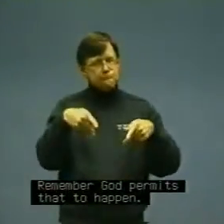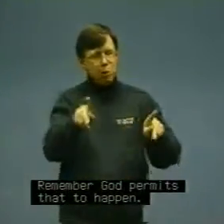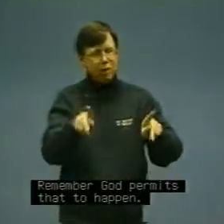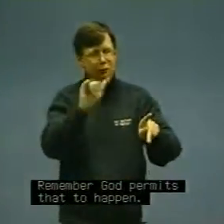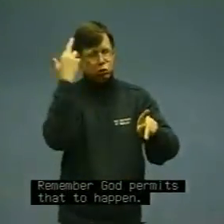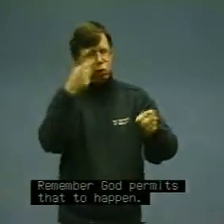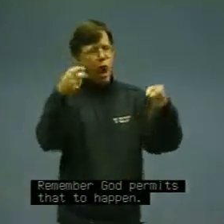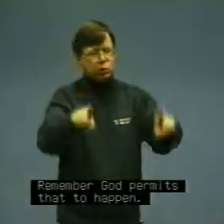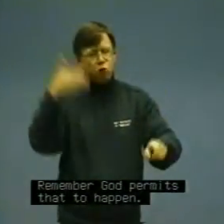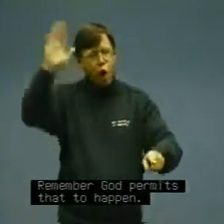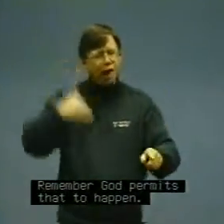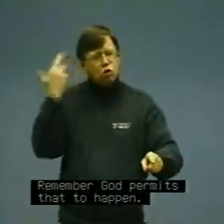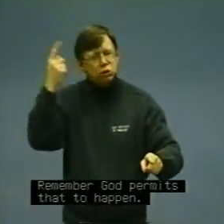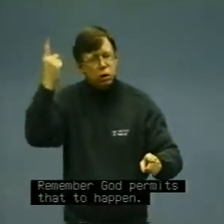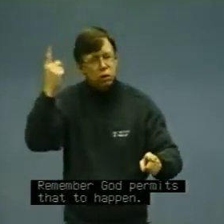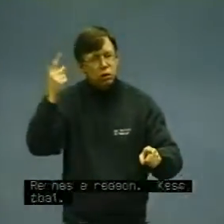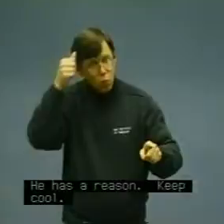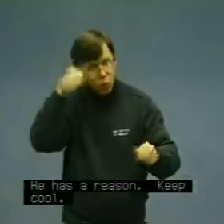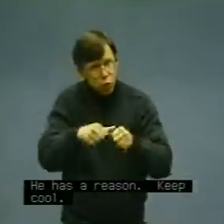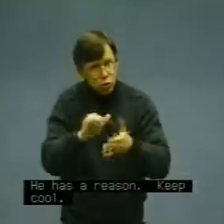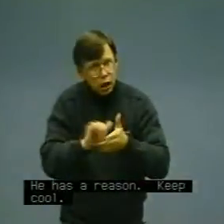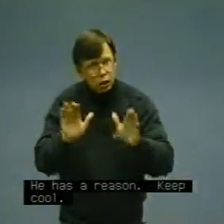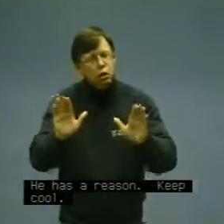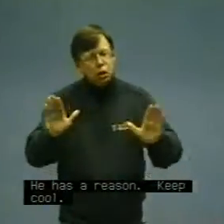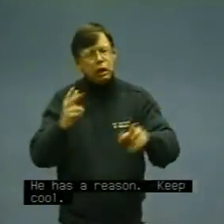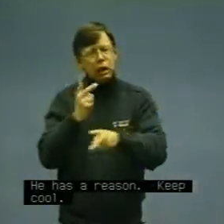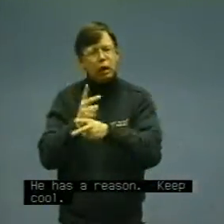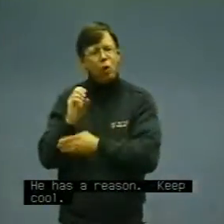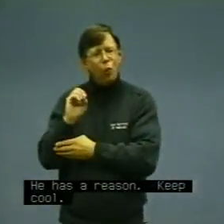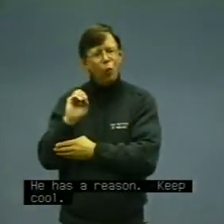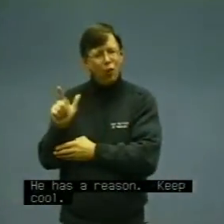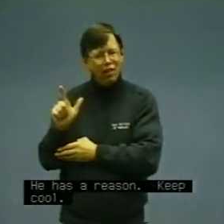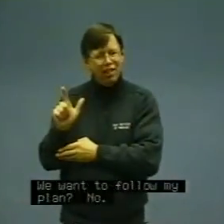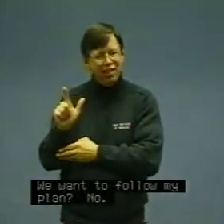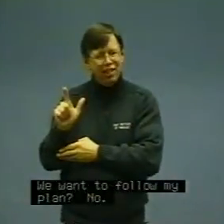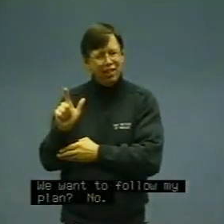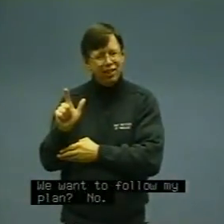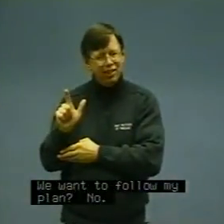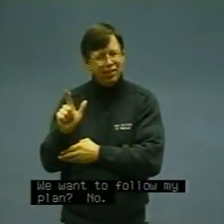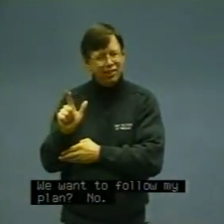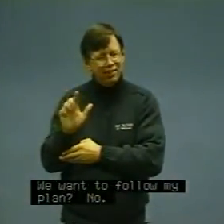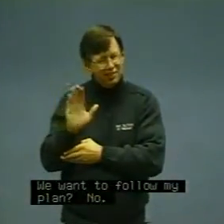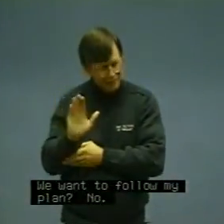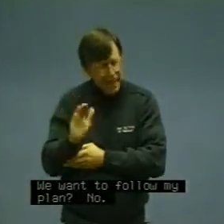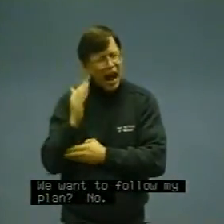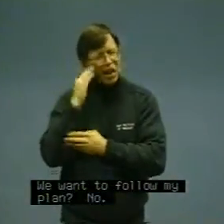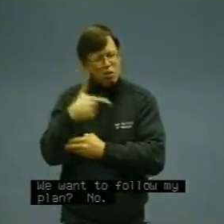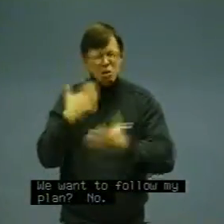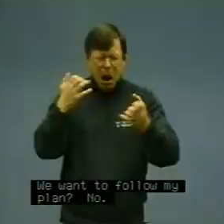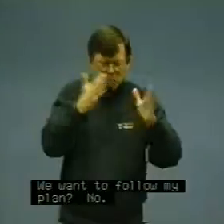Remember God permits that to happen. He has a reason. Keep cool. We want to follow my